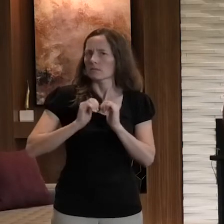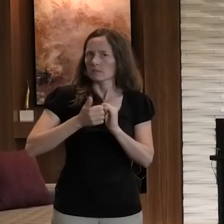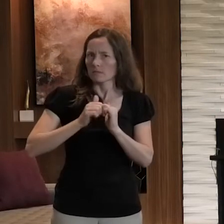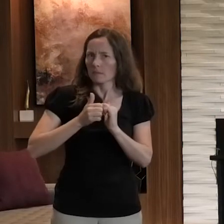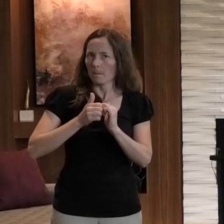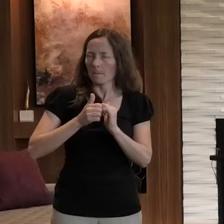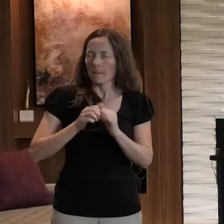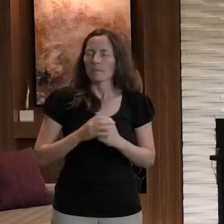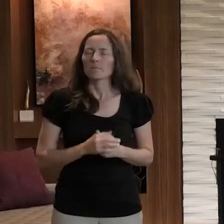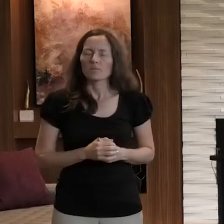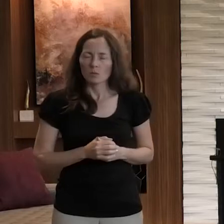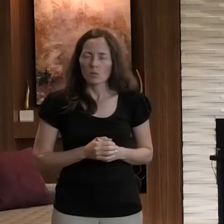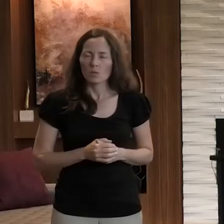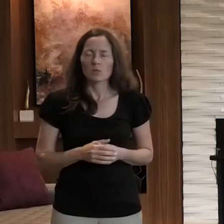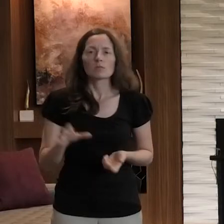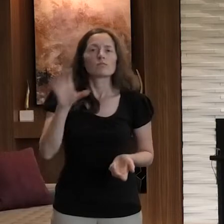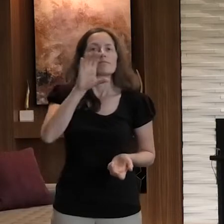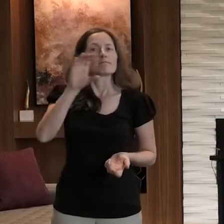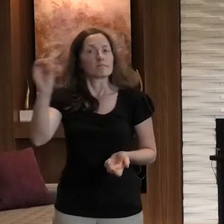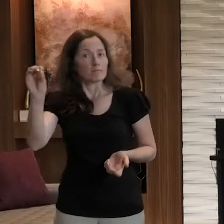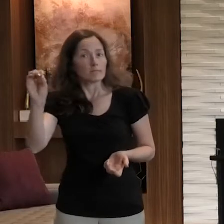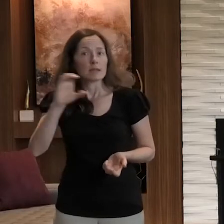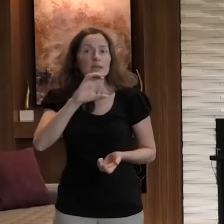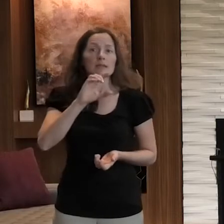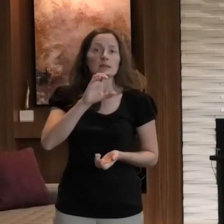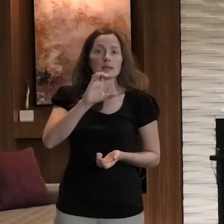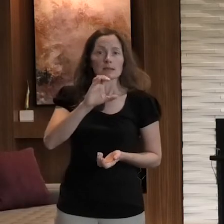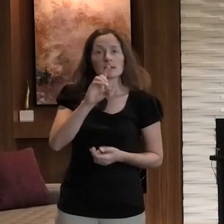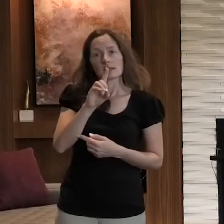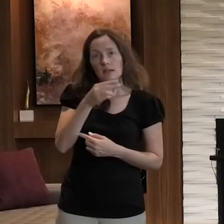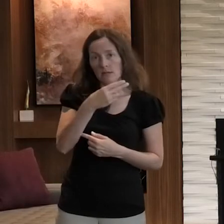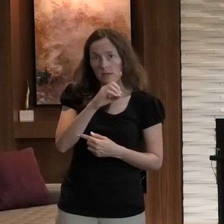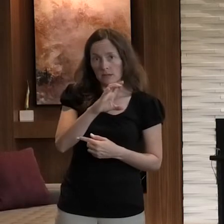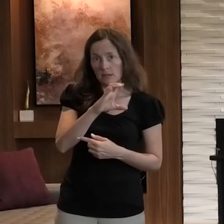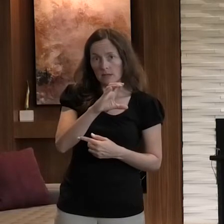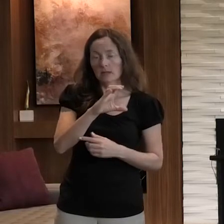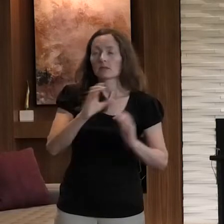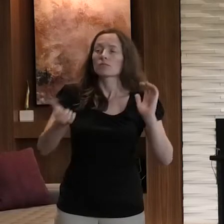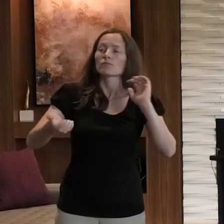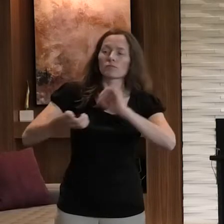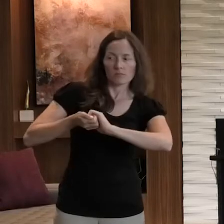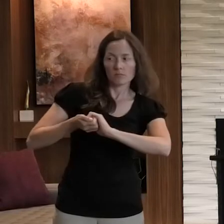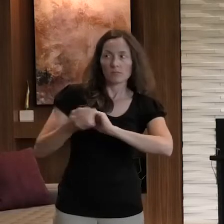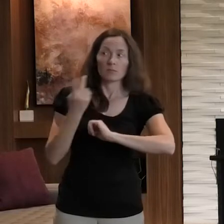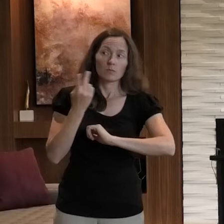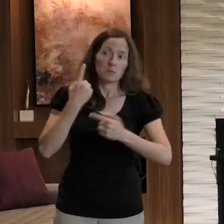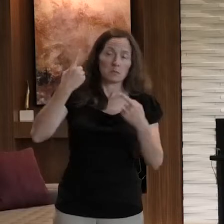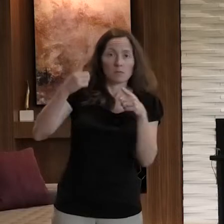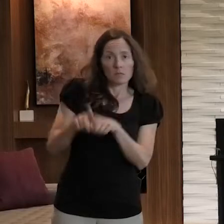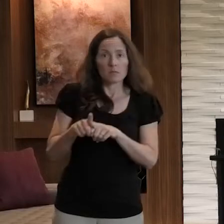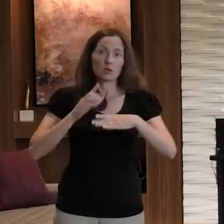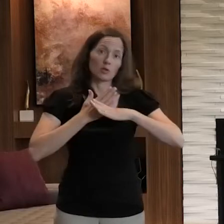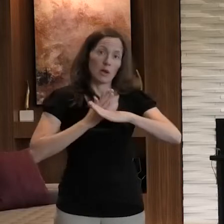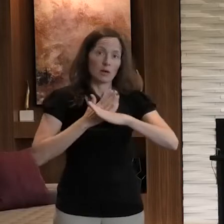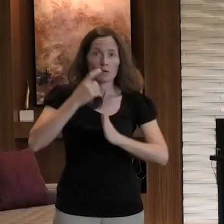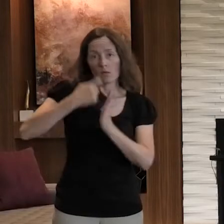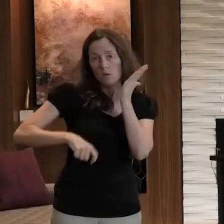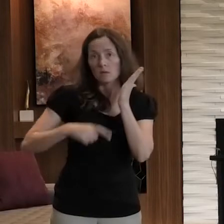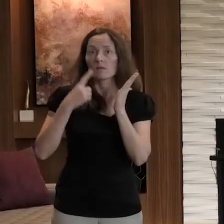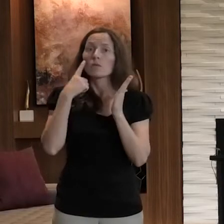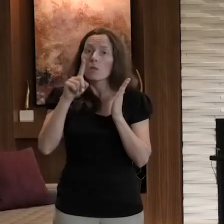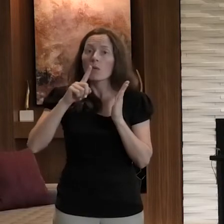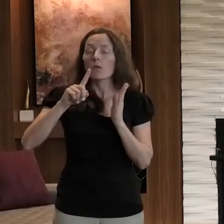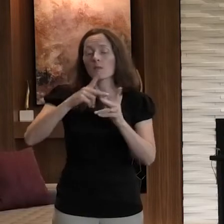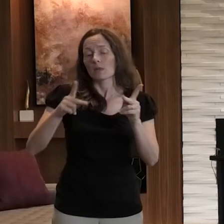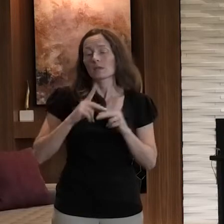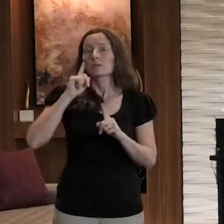So the employer and CDHC, we partner. We agree to share the cost of a rental subsidy that will be paid to a